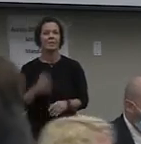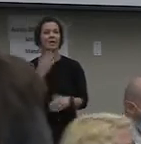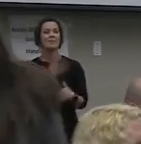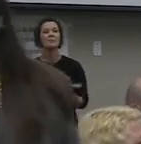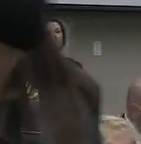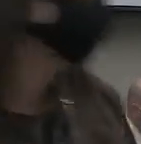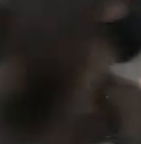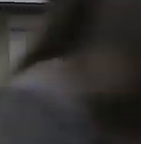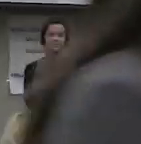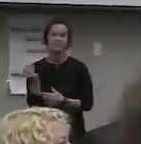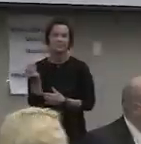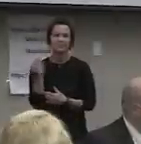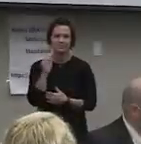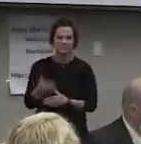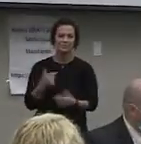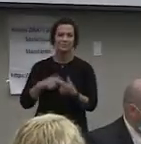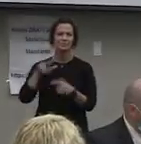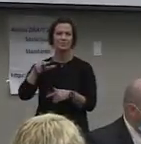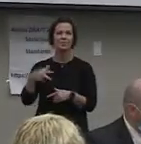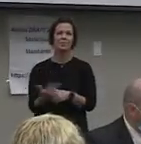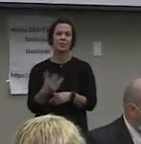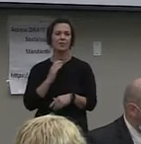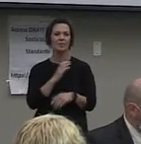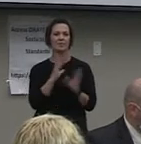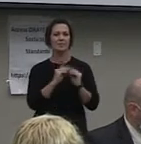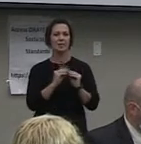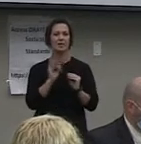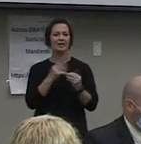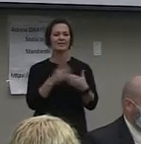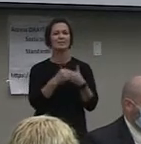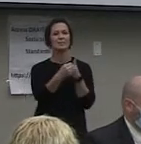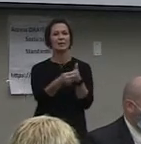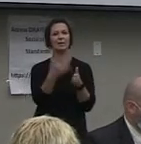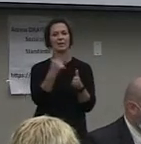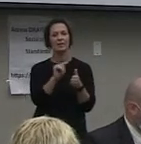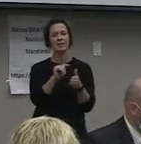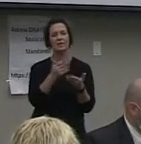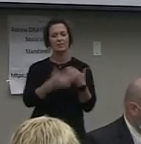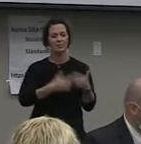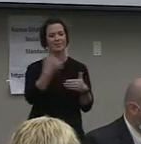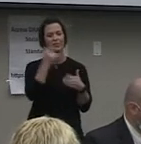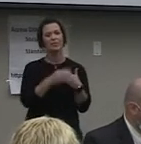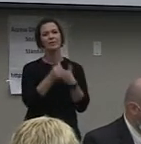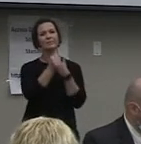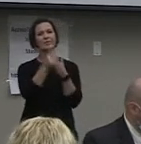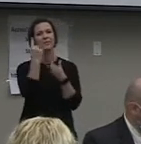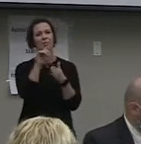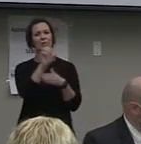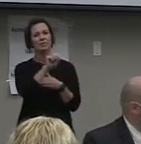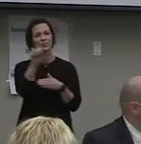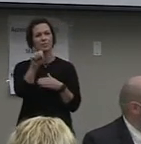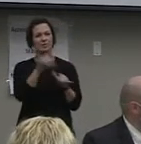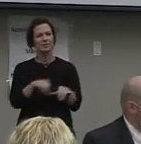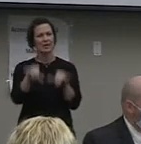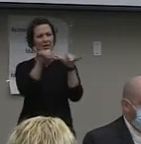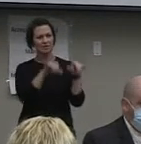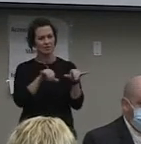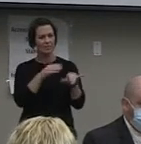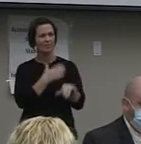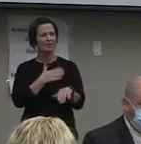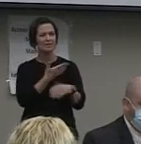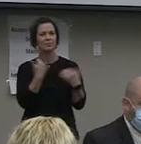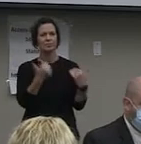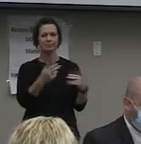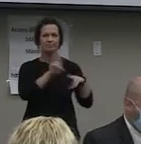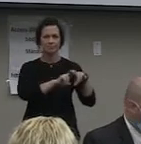Good morning and welcome to the third meeting of our steering committee, which is leading the process of revising Louisiana's social studies standards. If everyone could please be seated, we'll